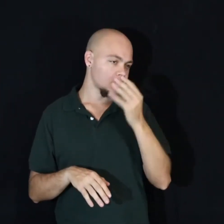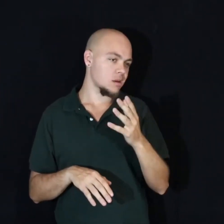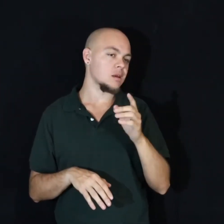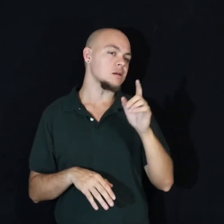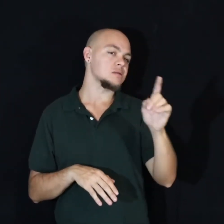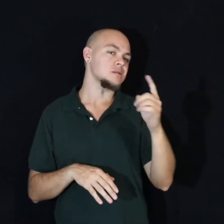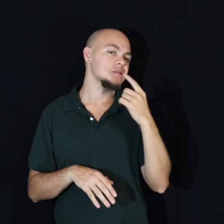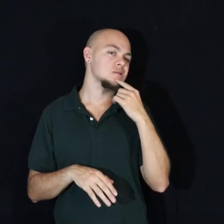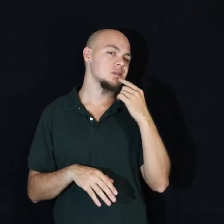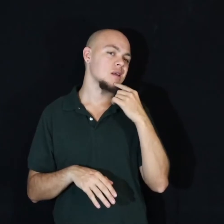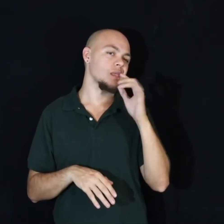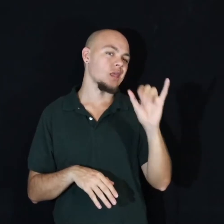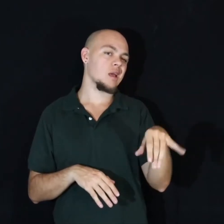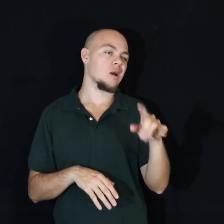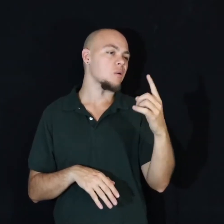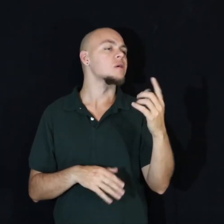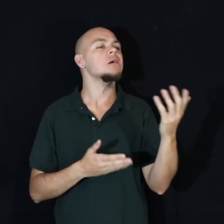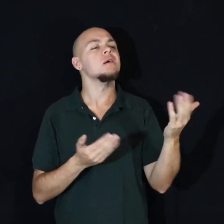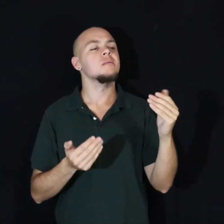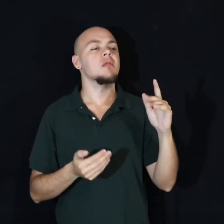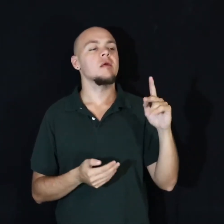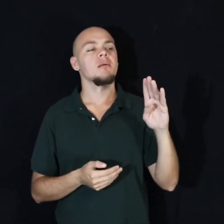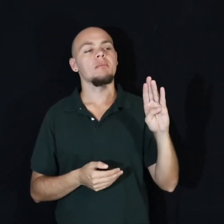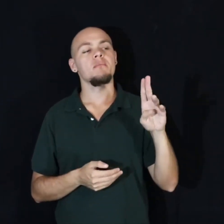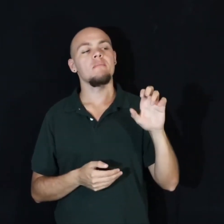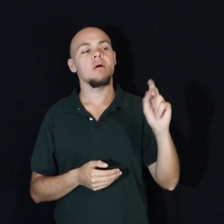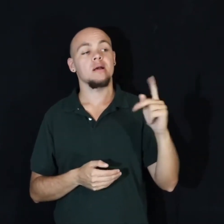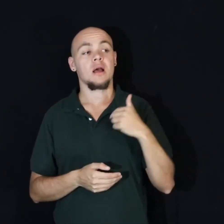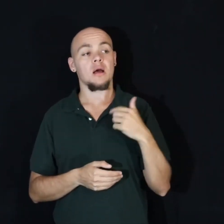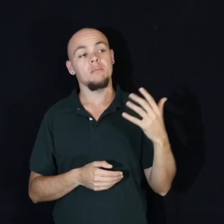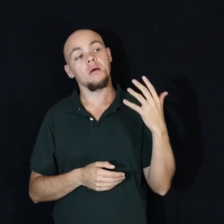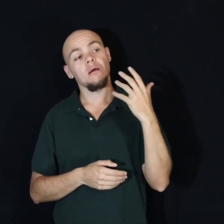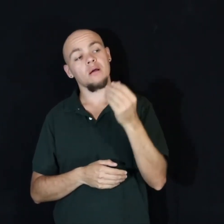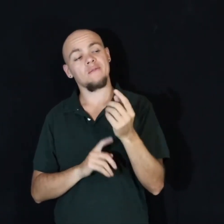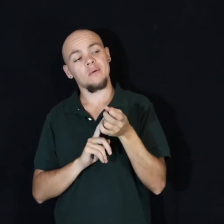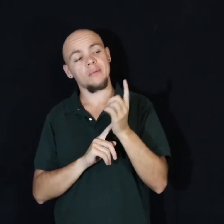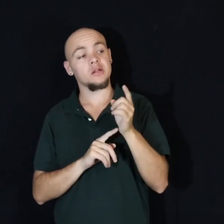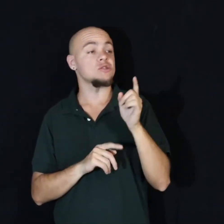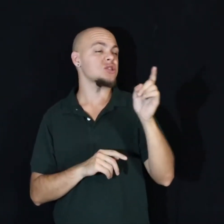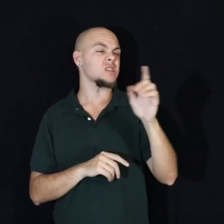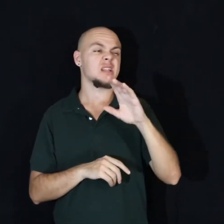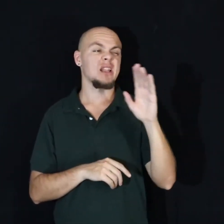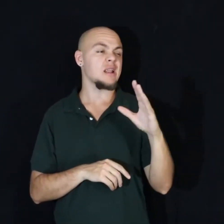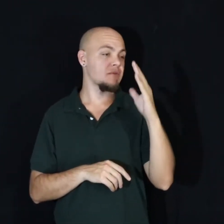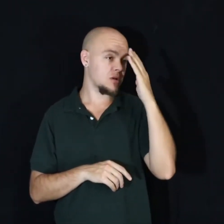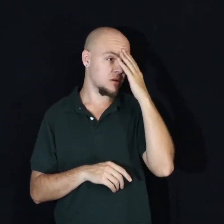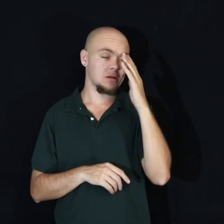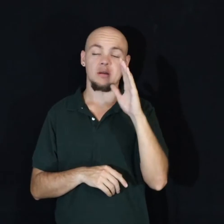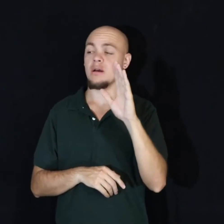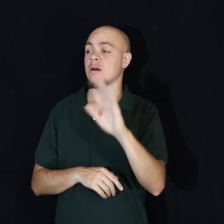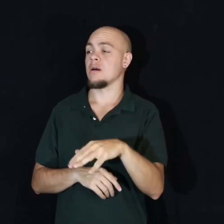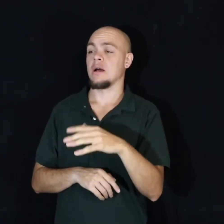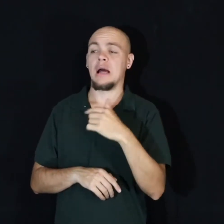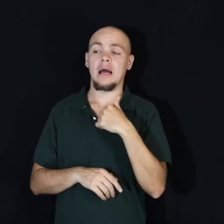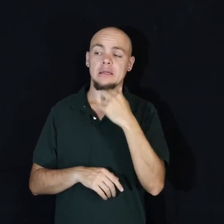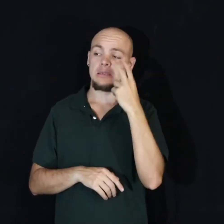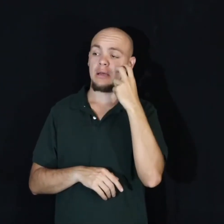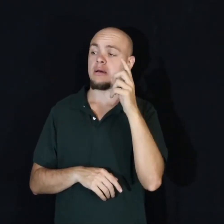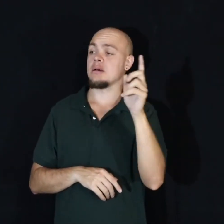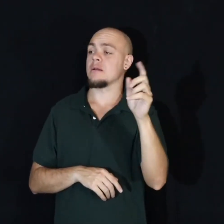talks. Give me the bucket. I won't be gone only a minute. She won't ever know." "Oh, I dasn't, Mars Tom. Old missus, she'd take and